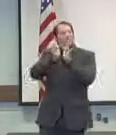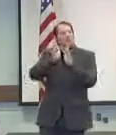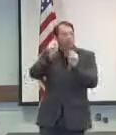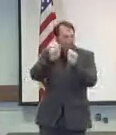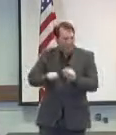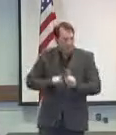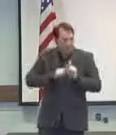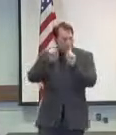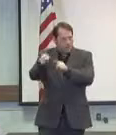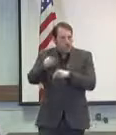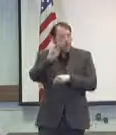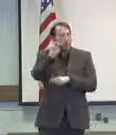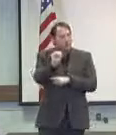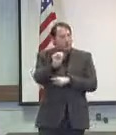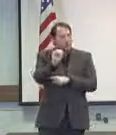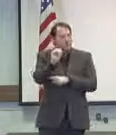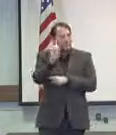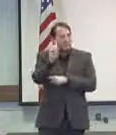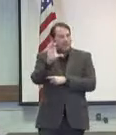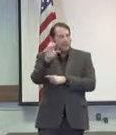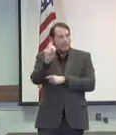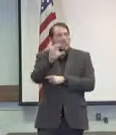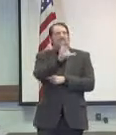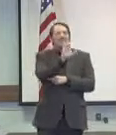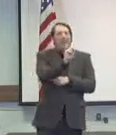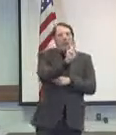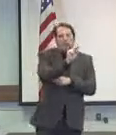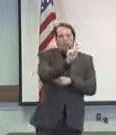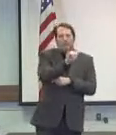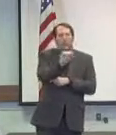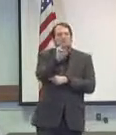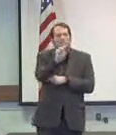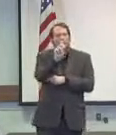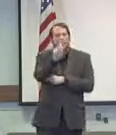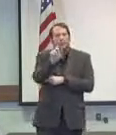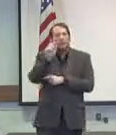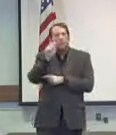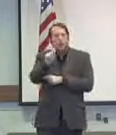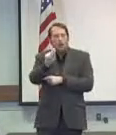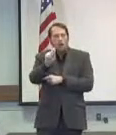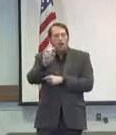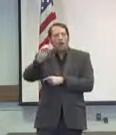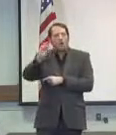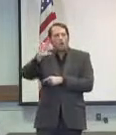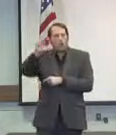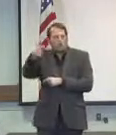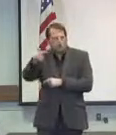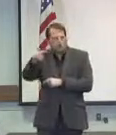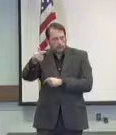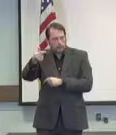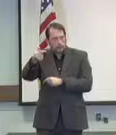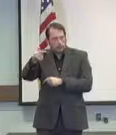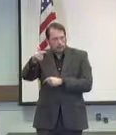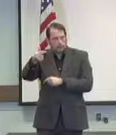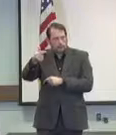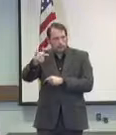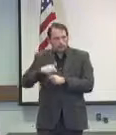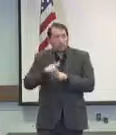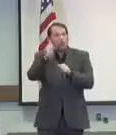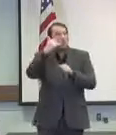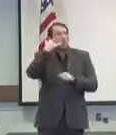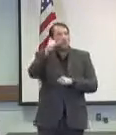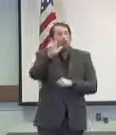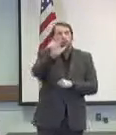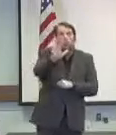MontgomerySchoolsMD.org, that's the school system's website. You can call MC311 Monday through Friday from 7 a.m.